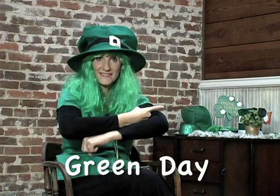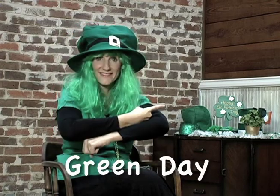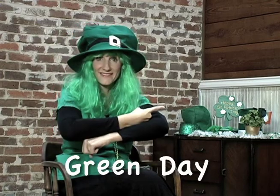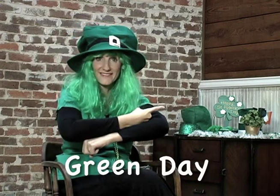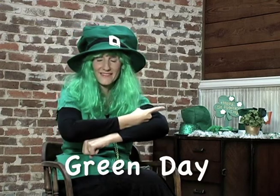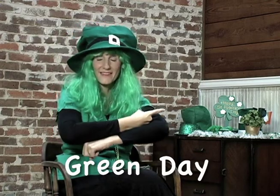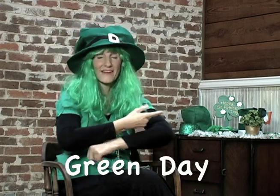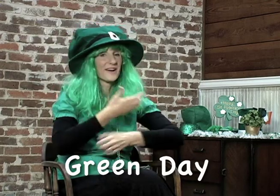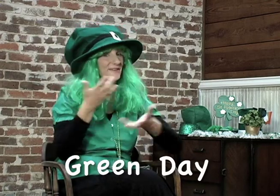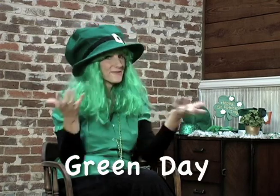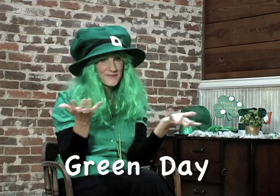St. Patrick's Day.